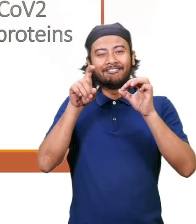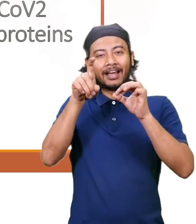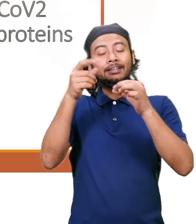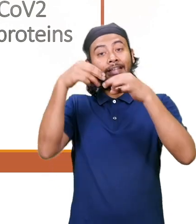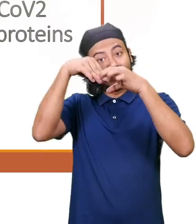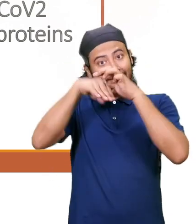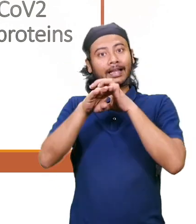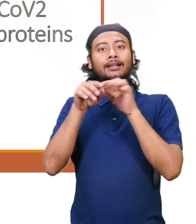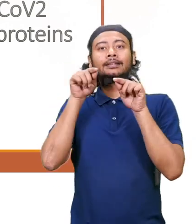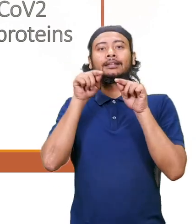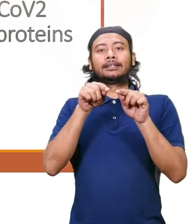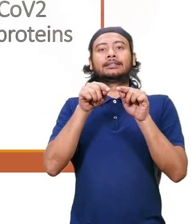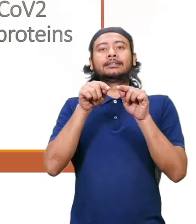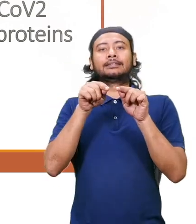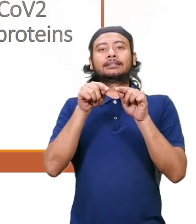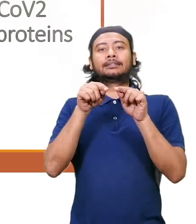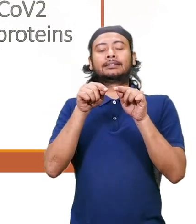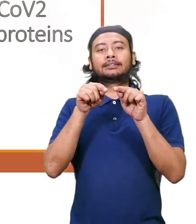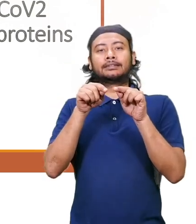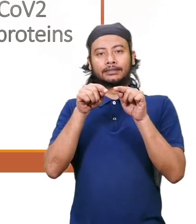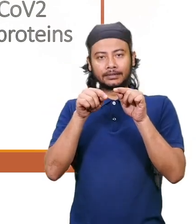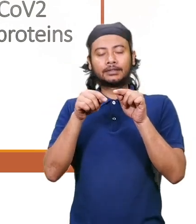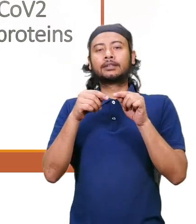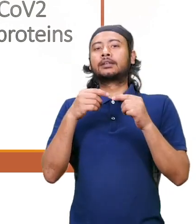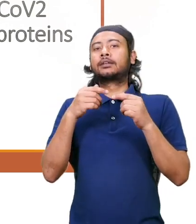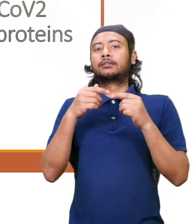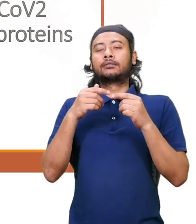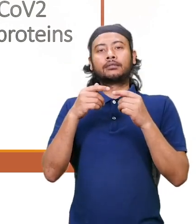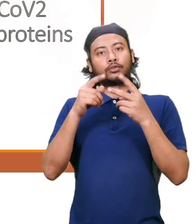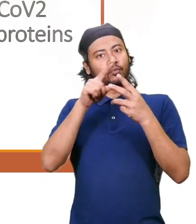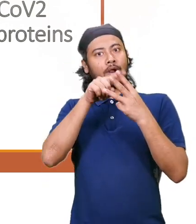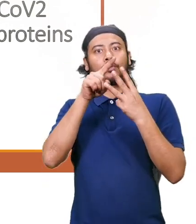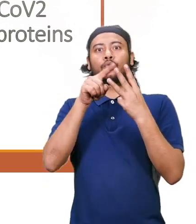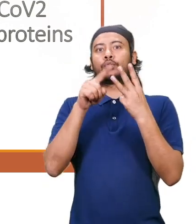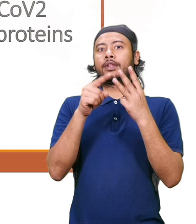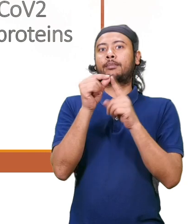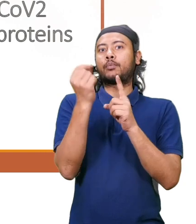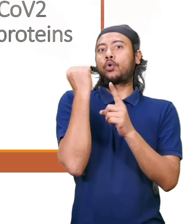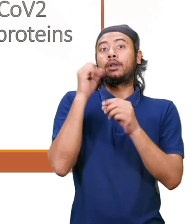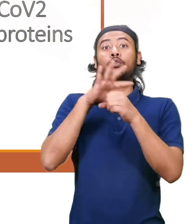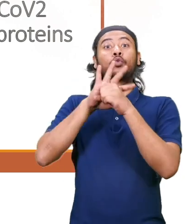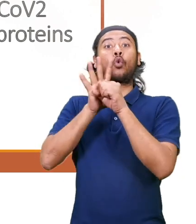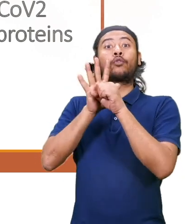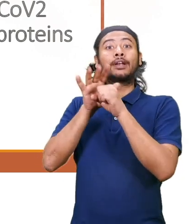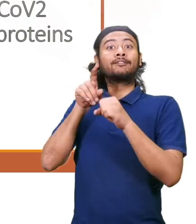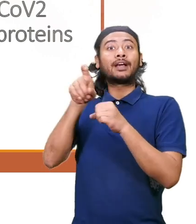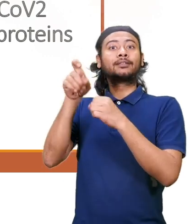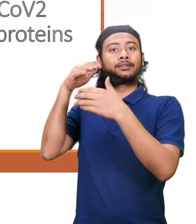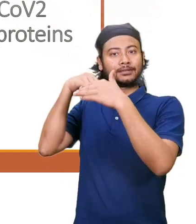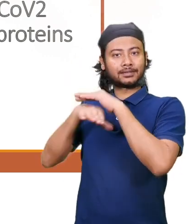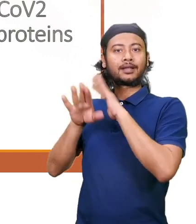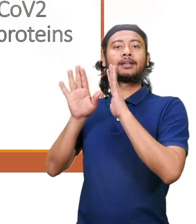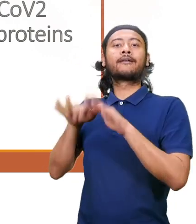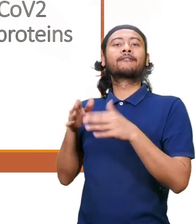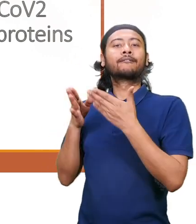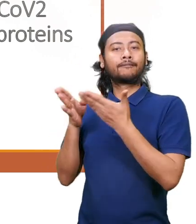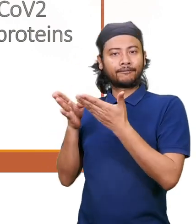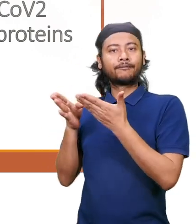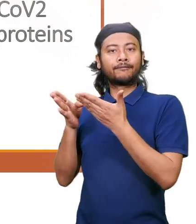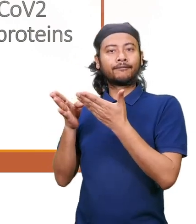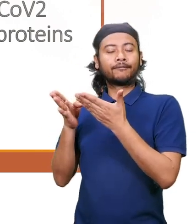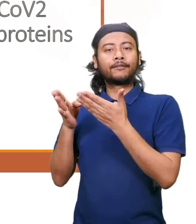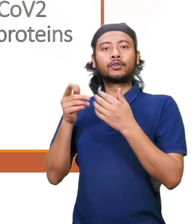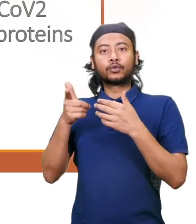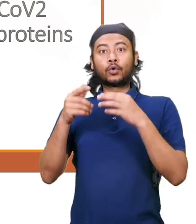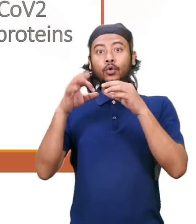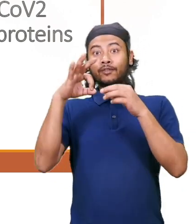the cells, inside the virus particles. And that is not a glycosylated protein, it is a phosphorylated protein